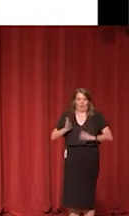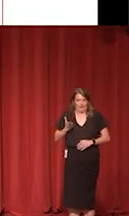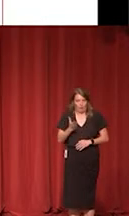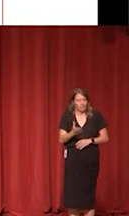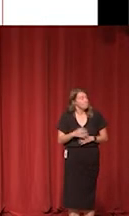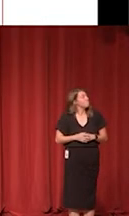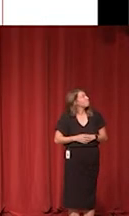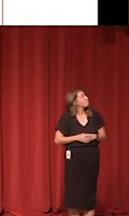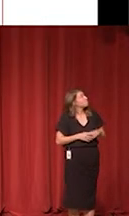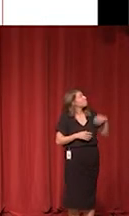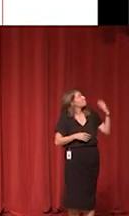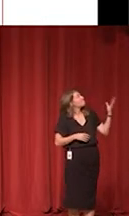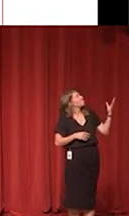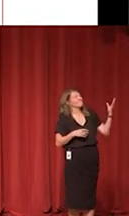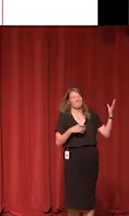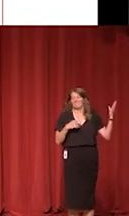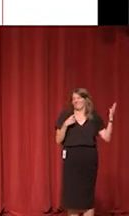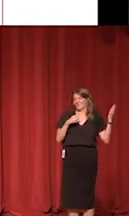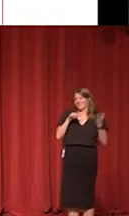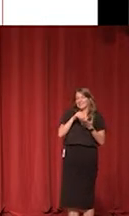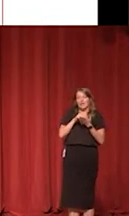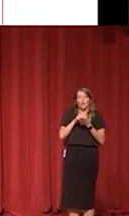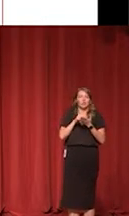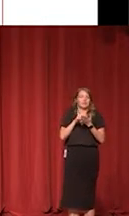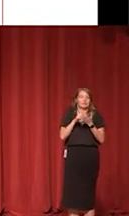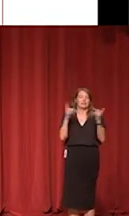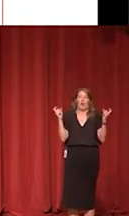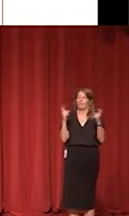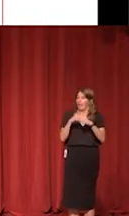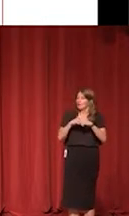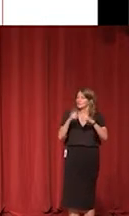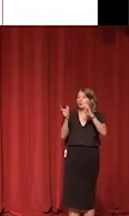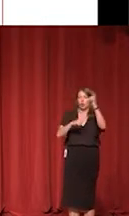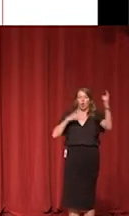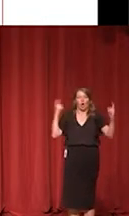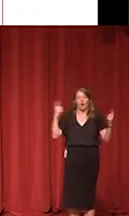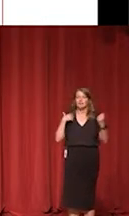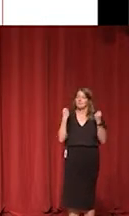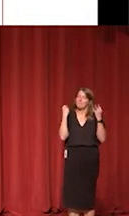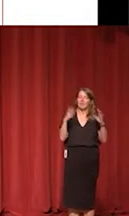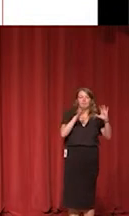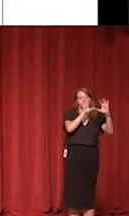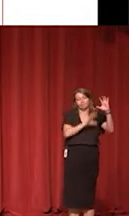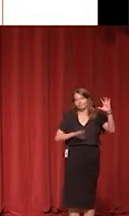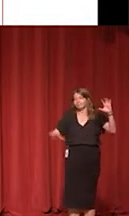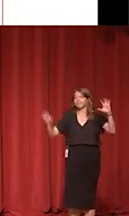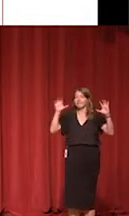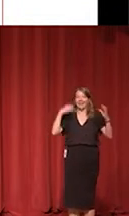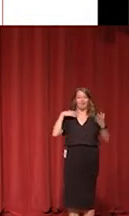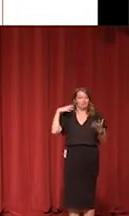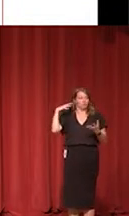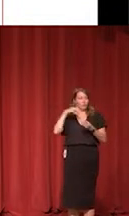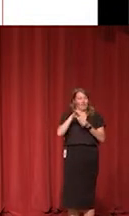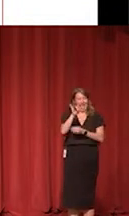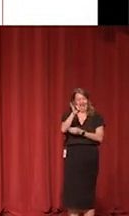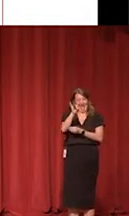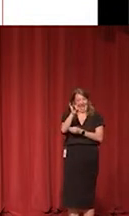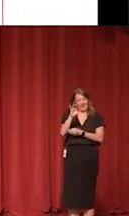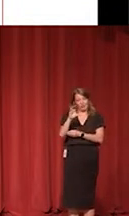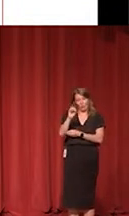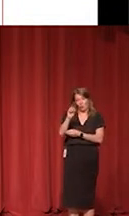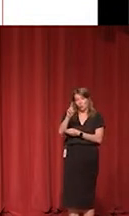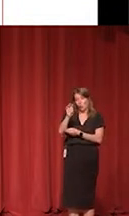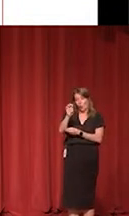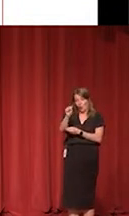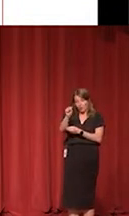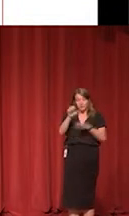So the center is complex and large. It has many components. It has what we call as 8 cores. These are core